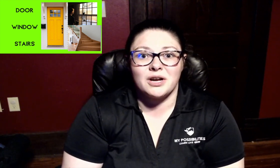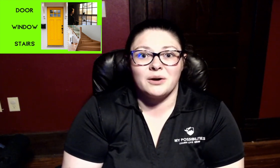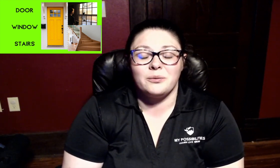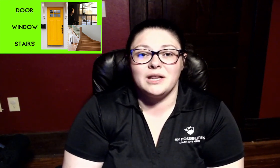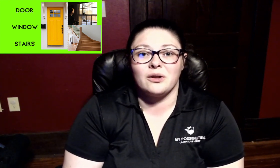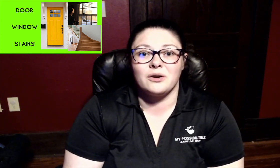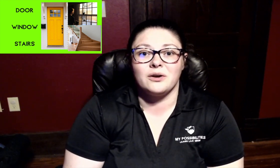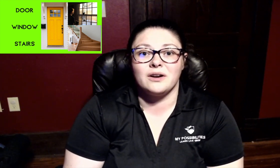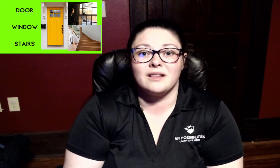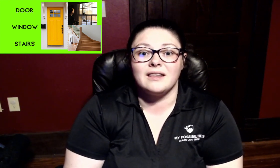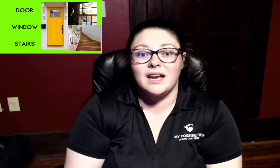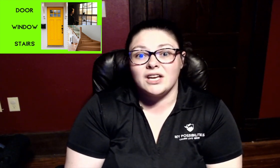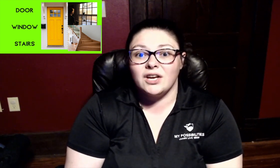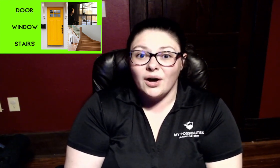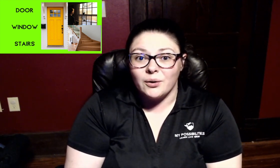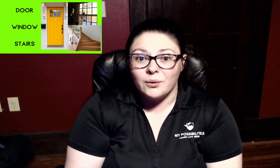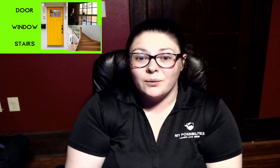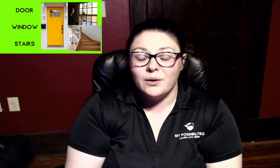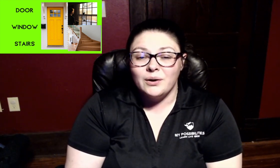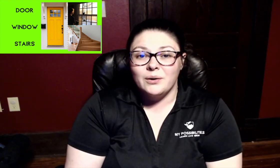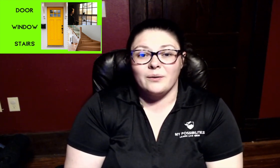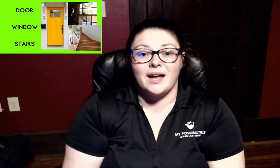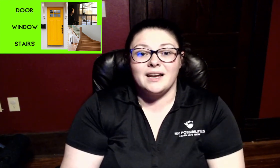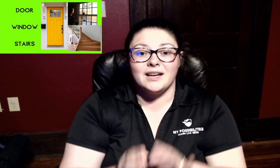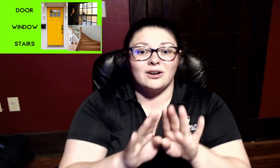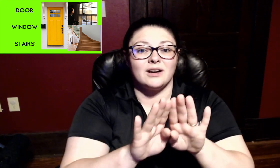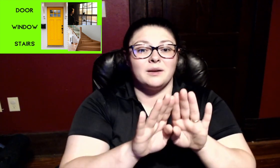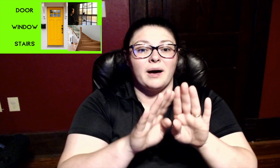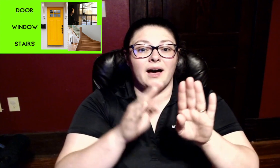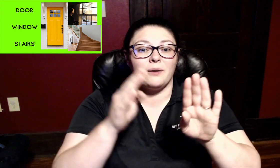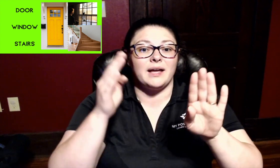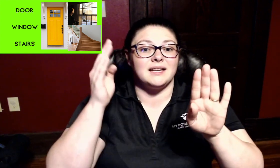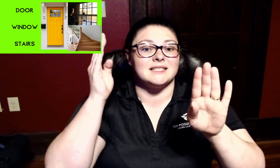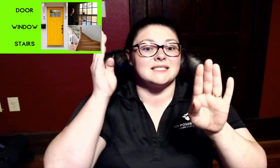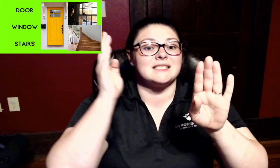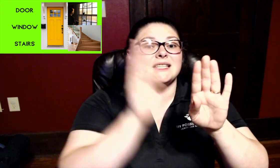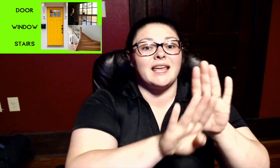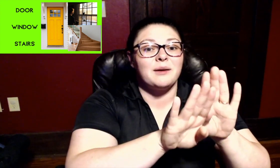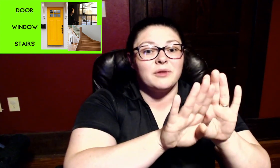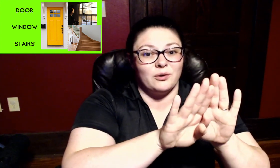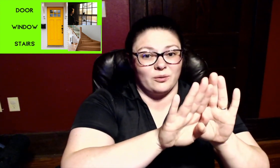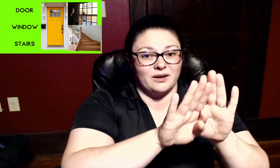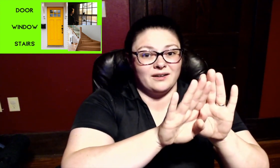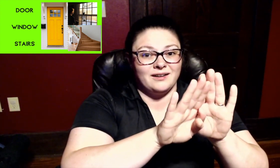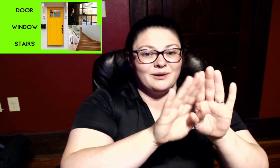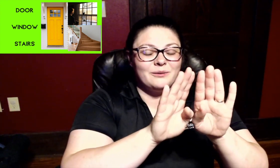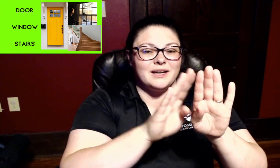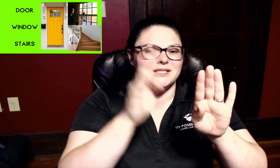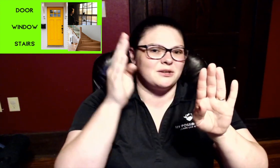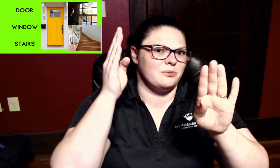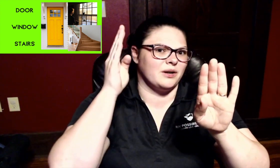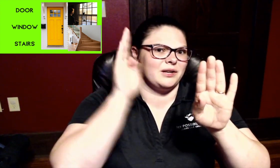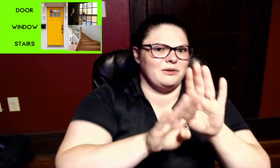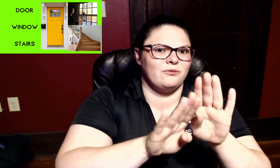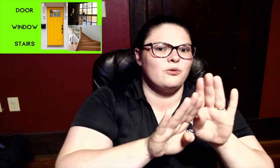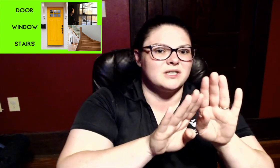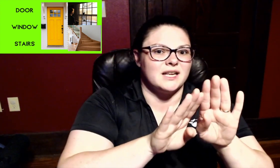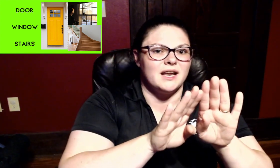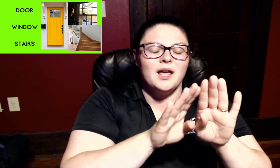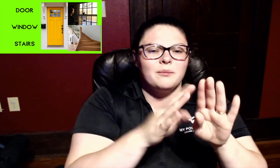we learned let it go, right? And it talked about how we had to slam the door, right? And so you wanted to force it, but we